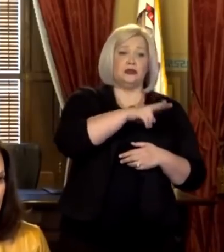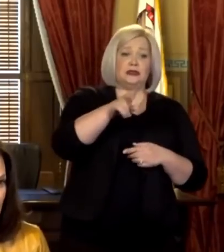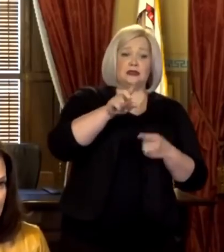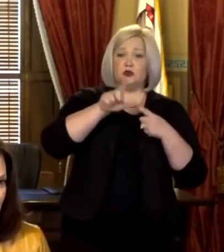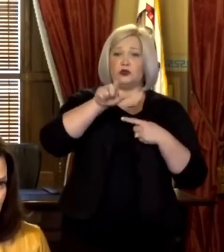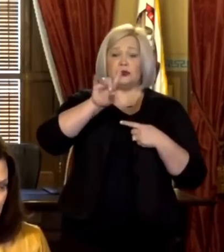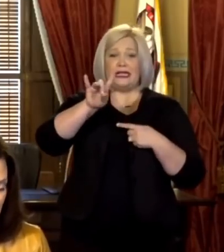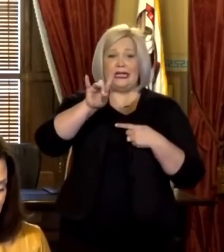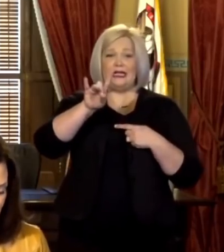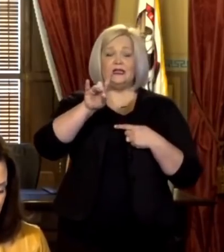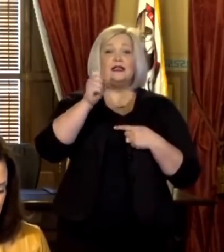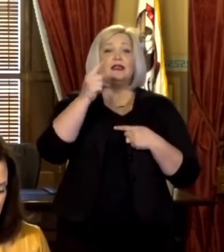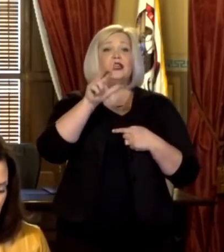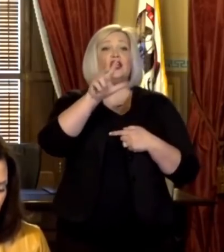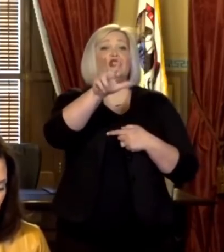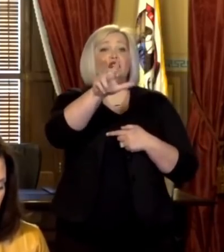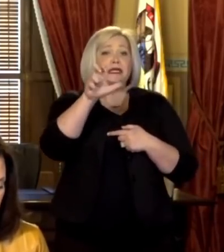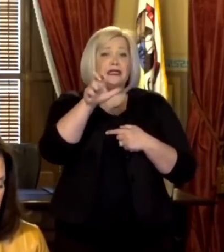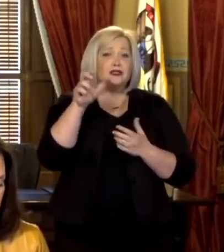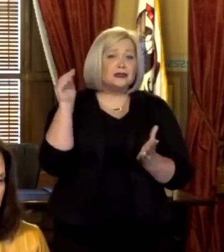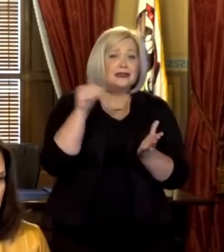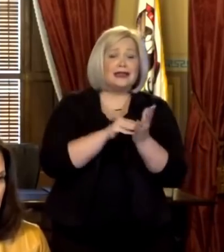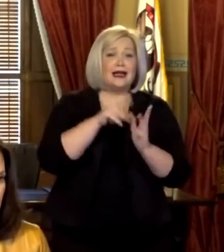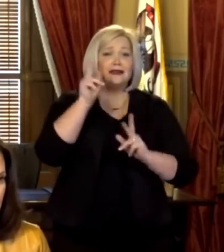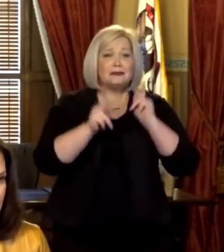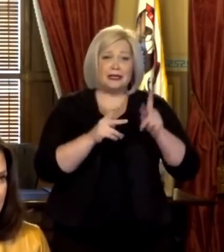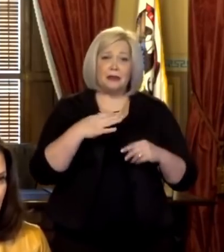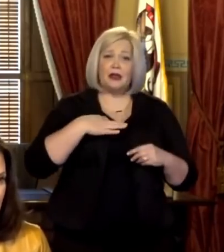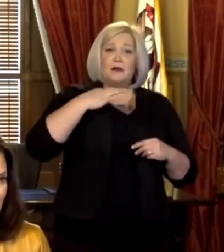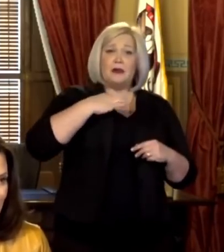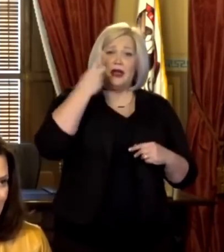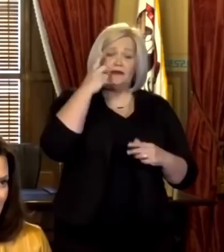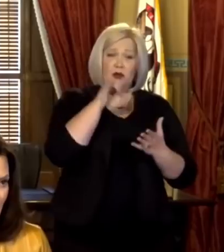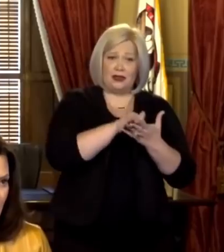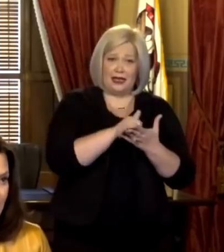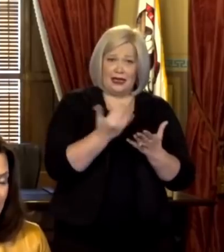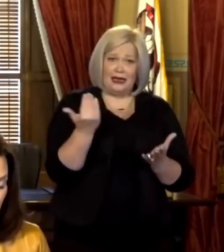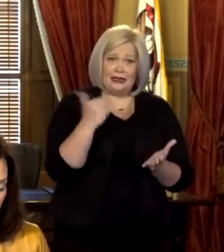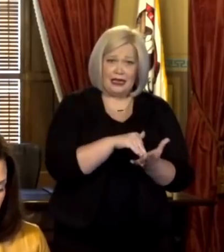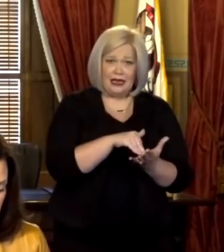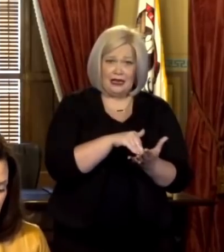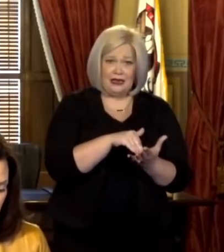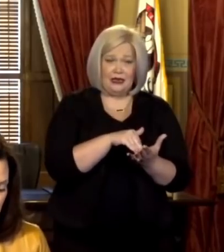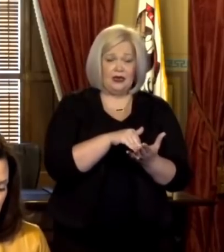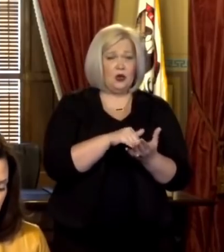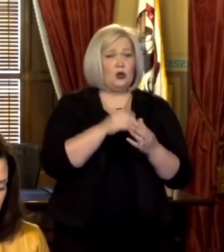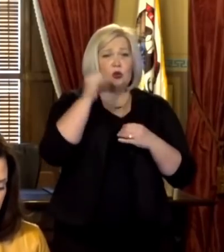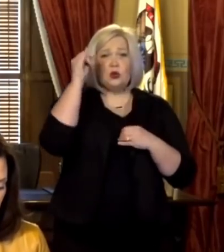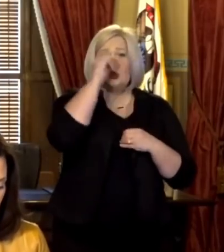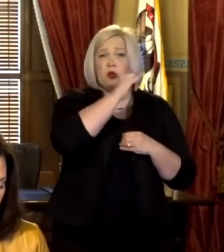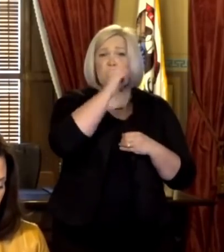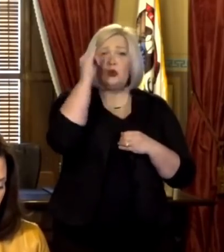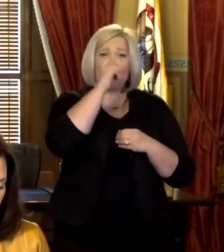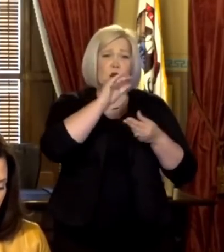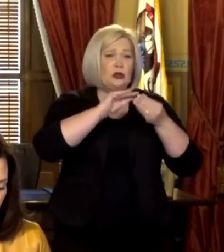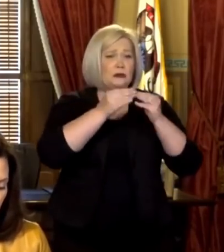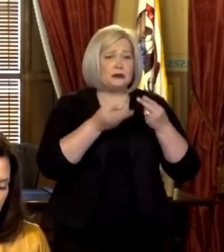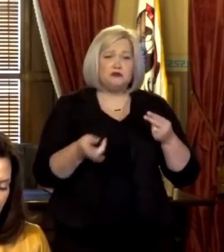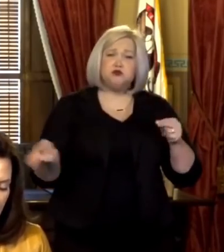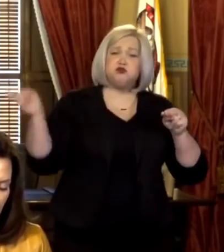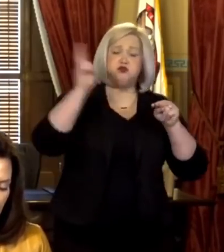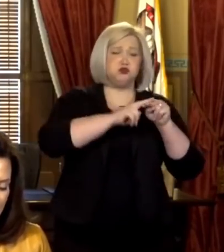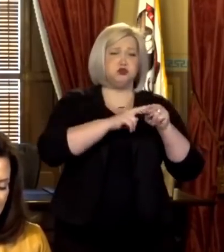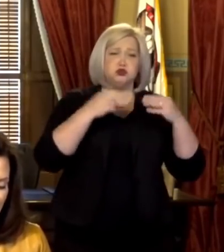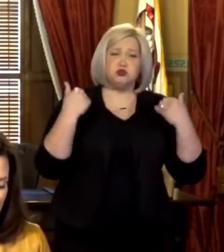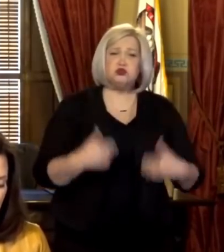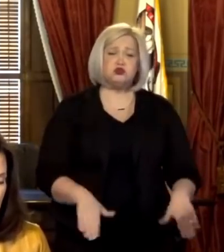was 300,000 new claims. These numbers are staggering, and they will continue to climb. We've